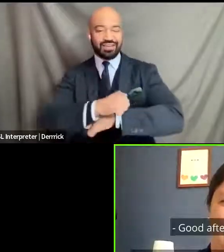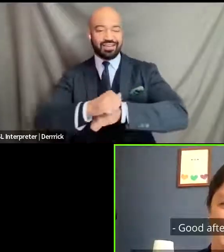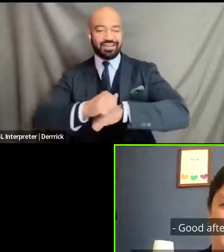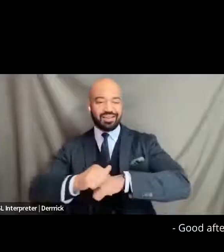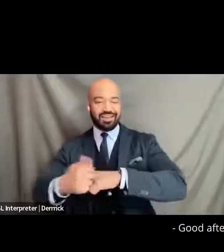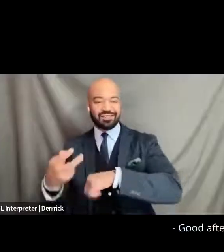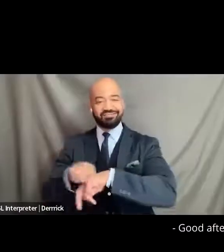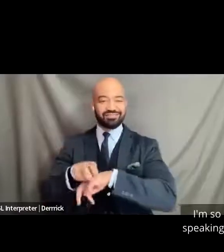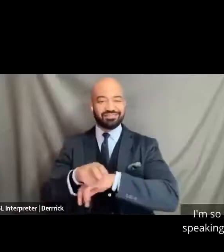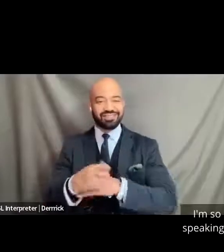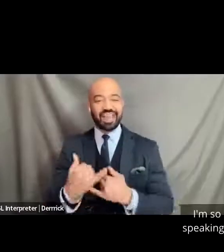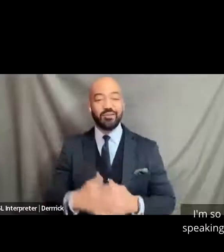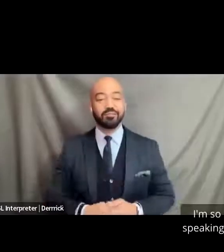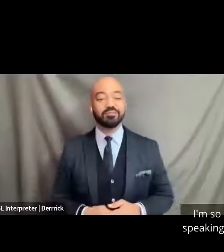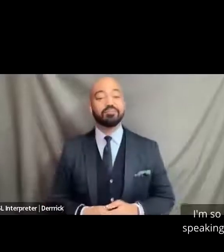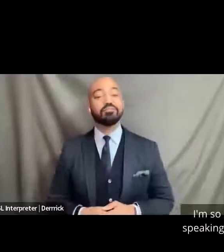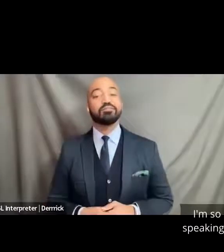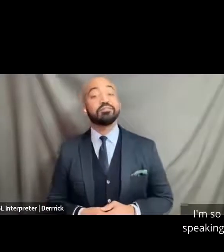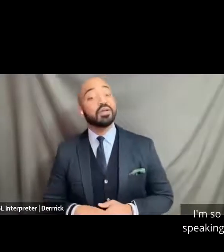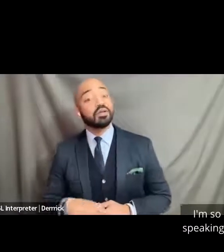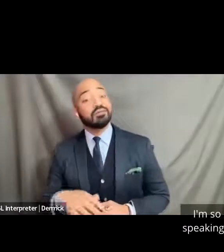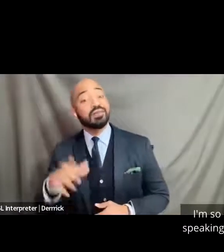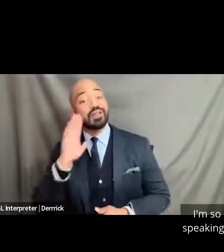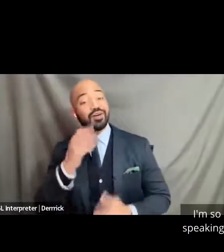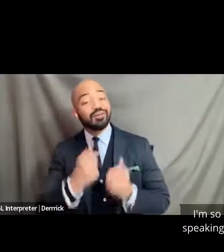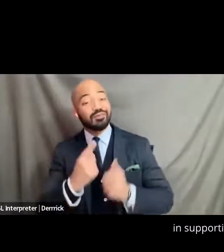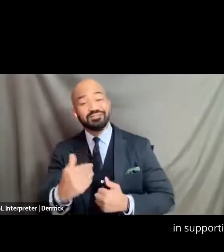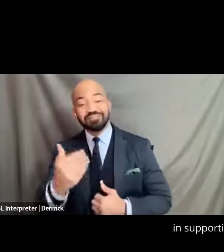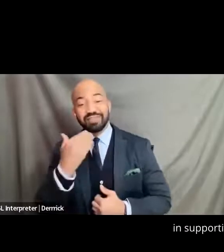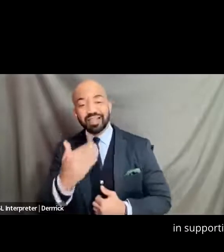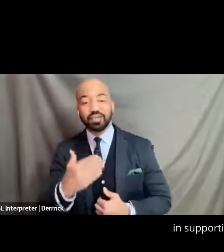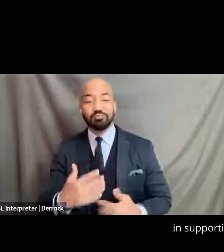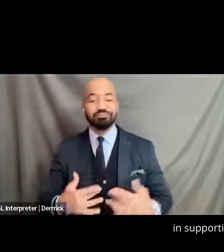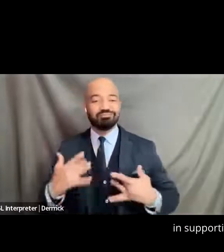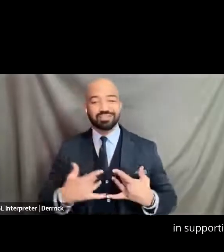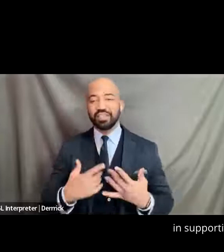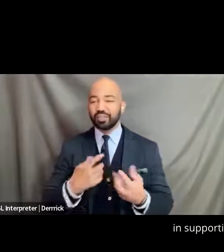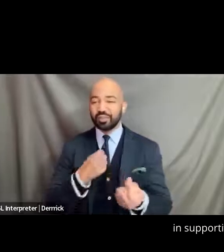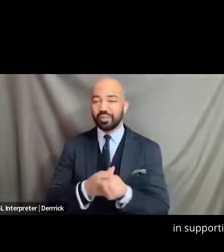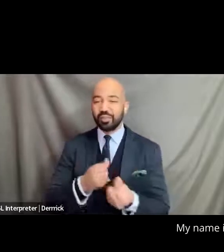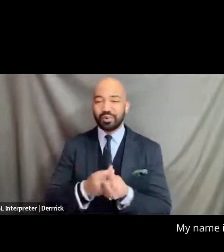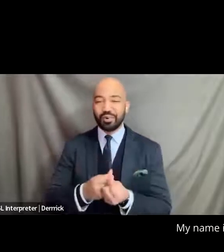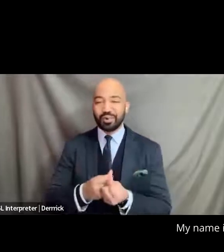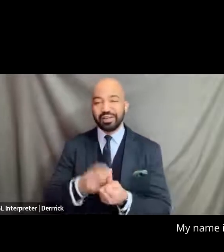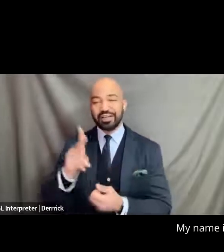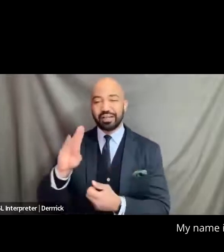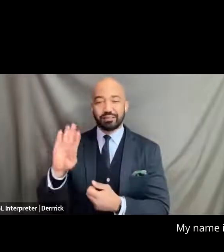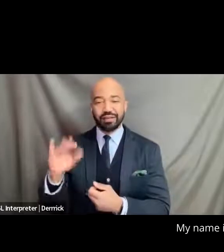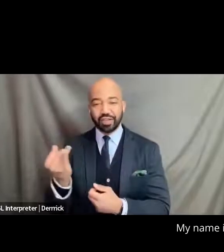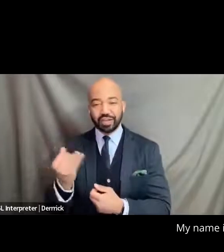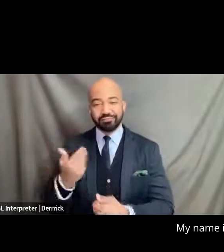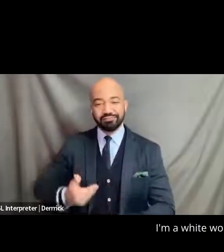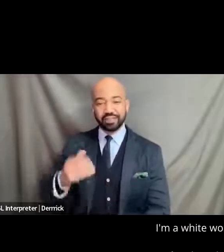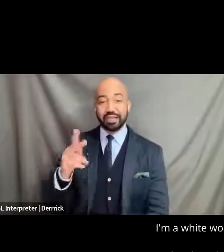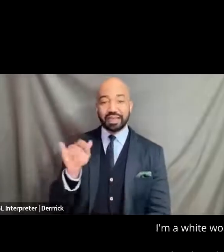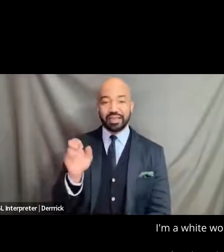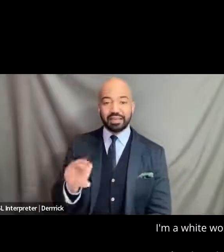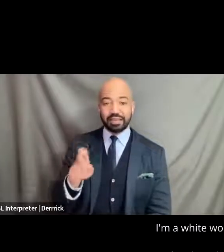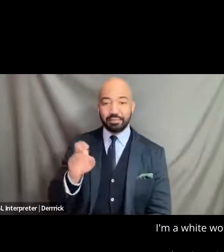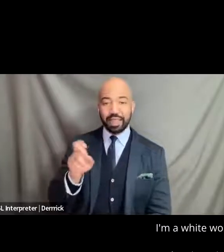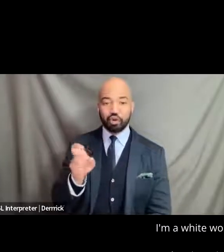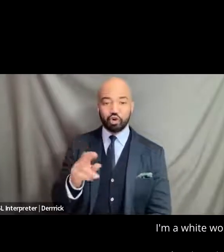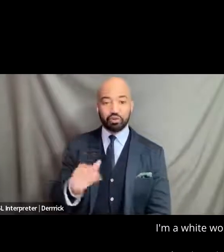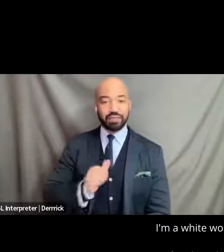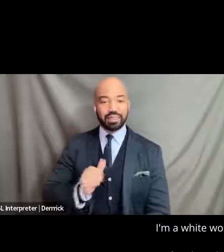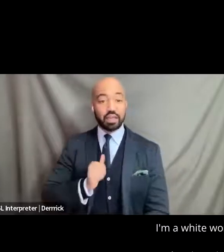good afternoon everyone i'm so excited to be speaking at today's rally in support of judge jackson my name is caitlin banner i'm a white